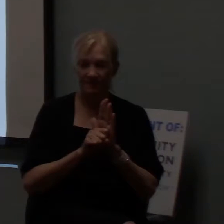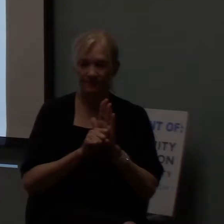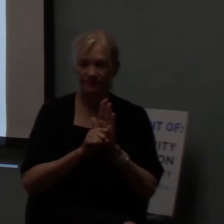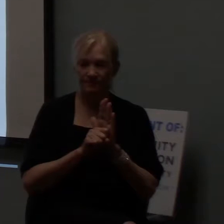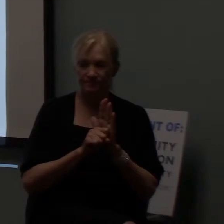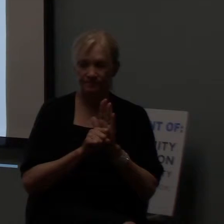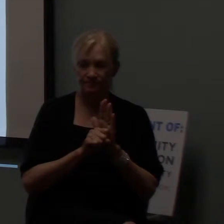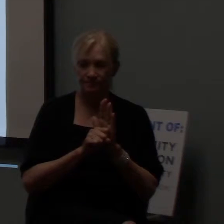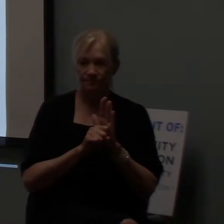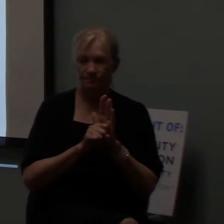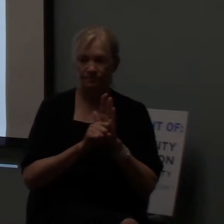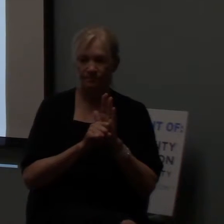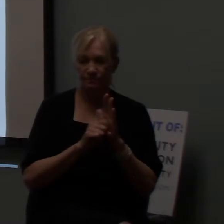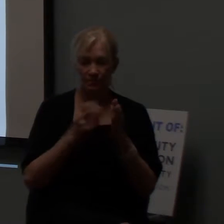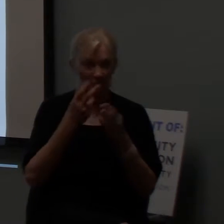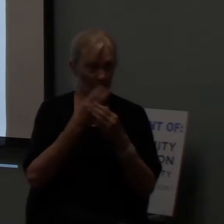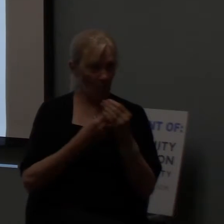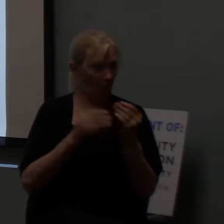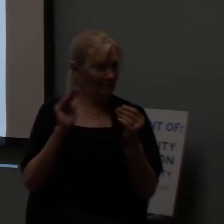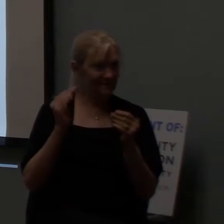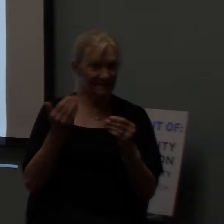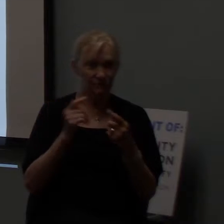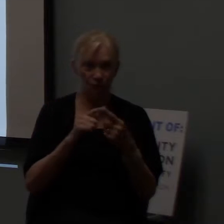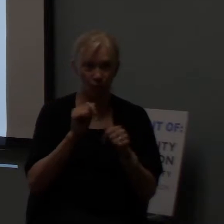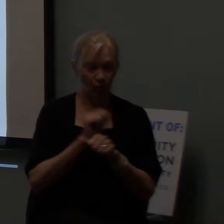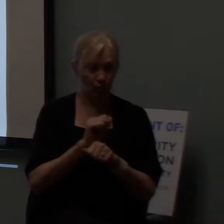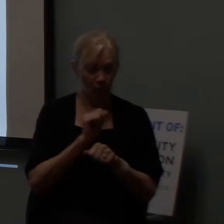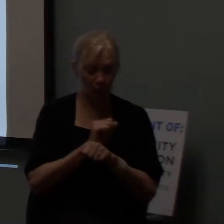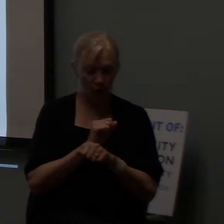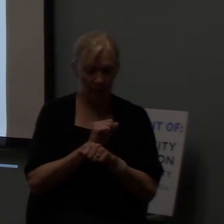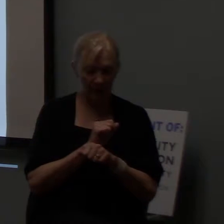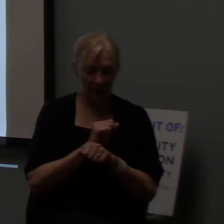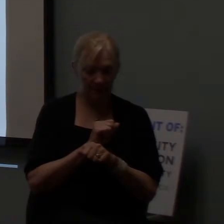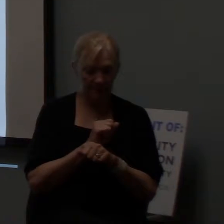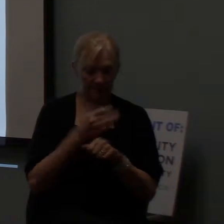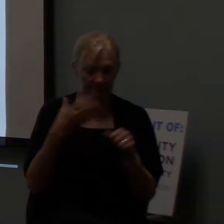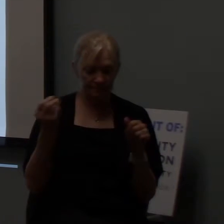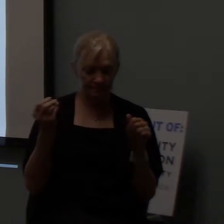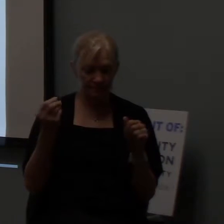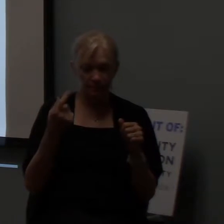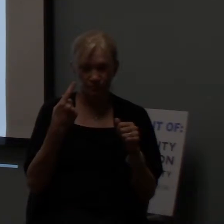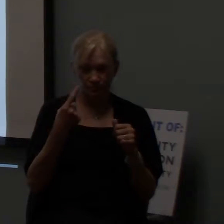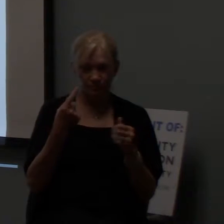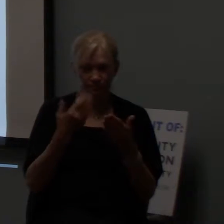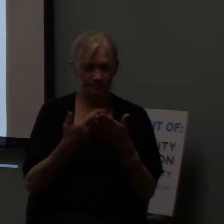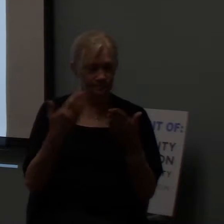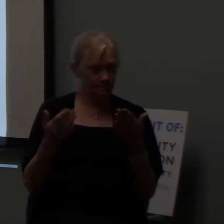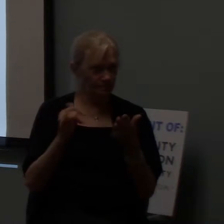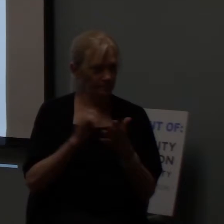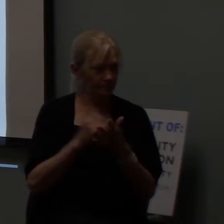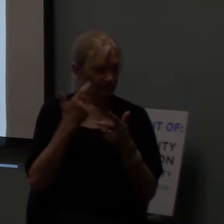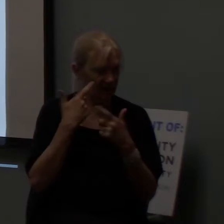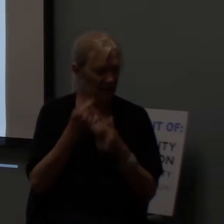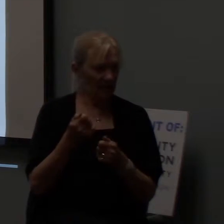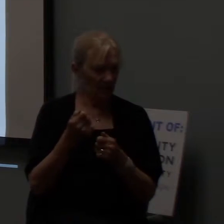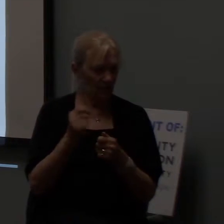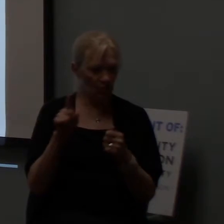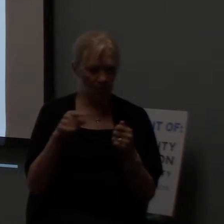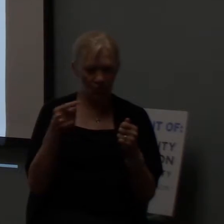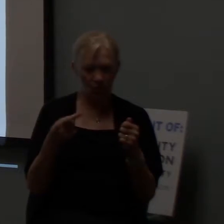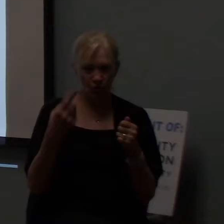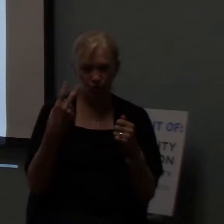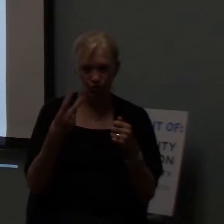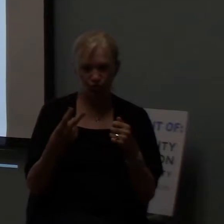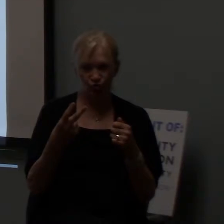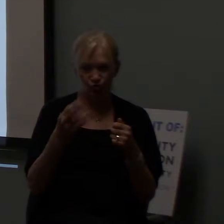And they both seem to work, and everything's good with that. One thing that's kind of interesting is there are only 2 of the